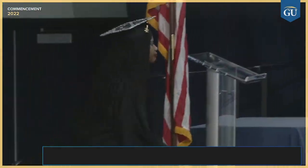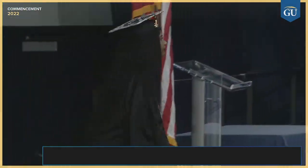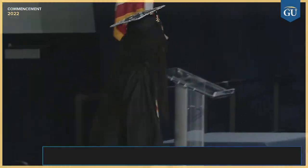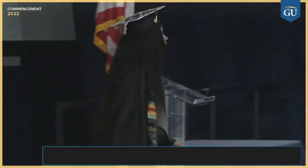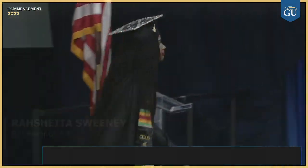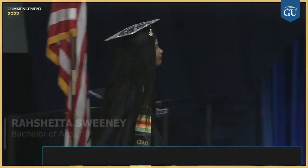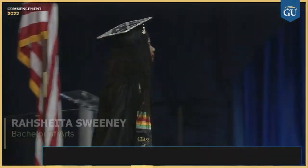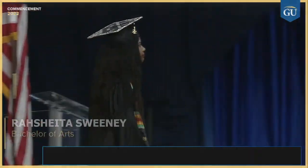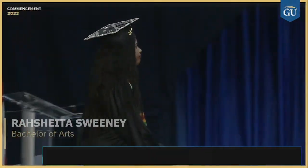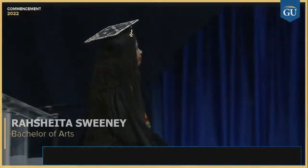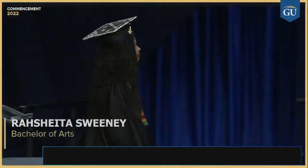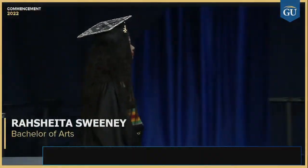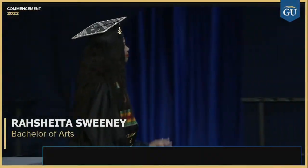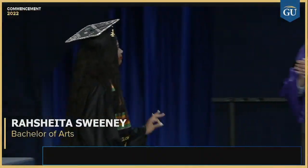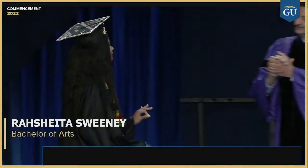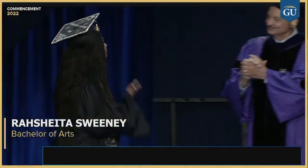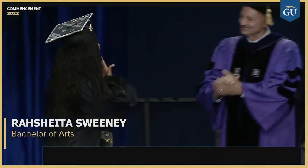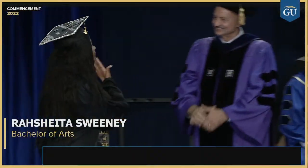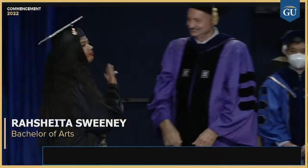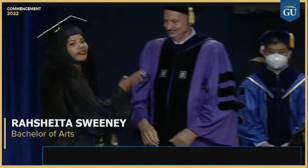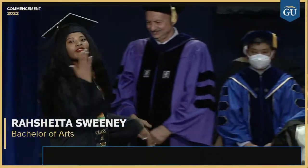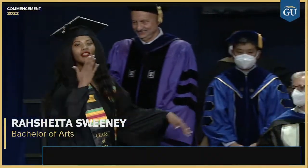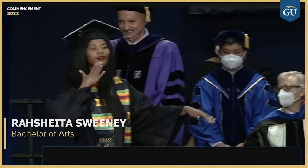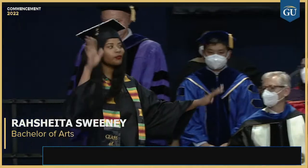Rashida Sweeney, Bachelor of Arts.